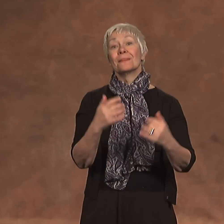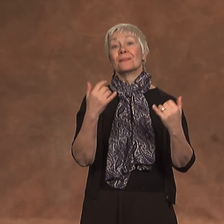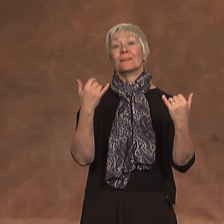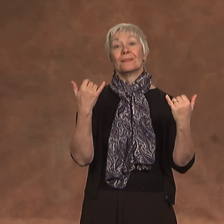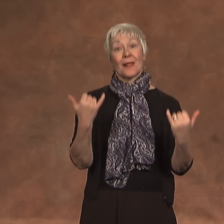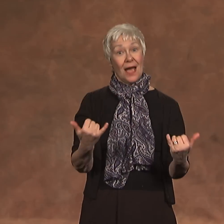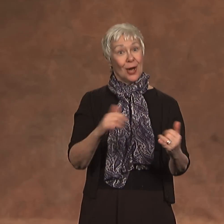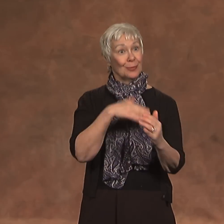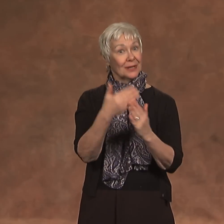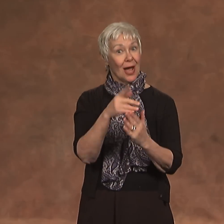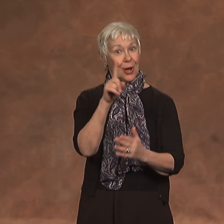Now look at this next question.